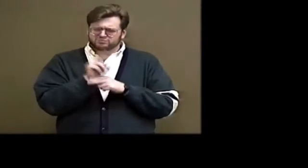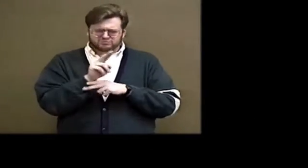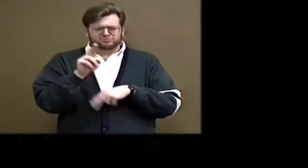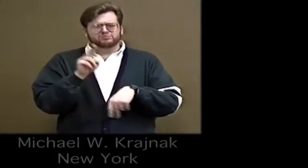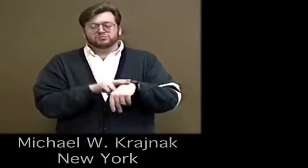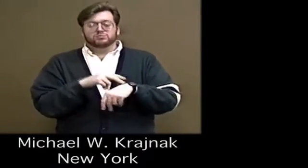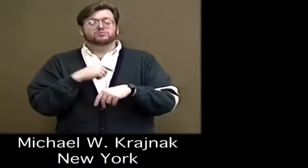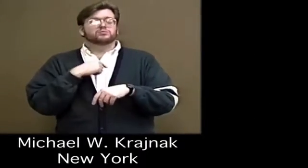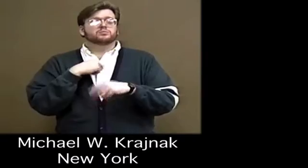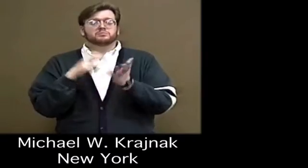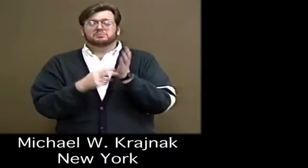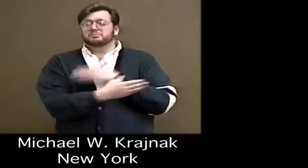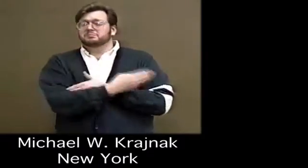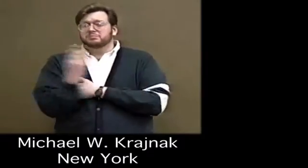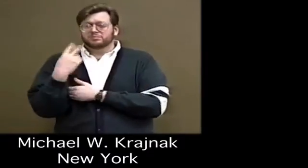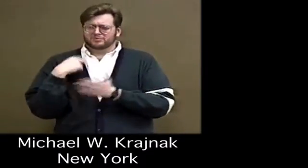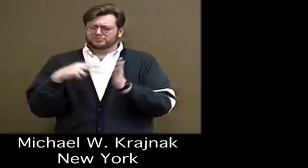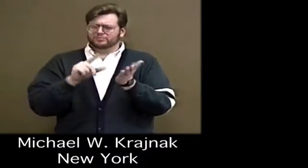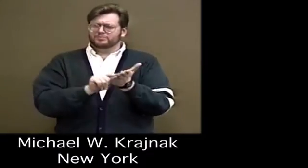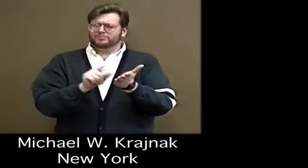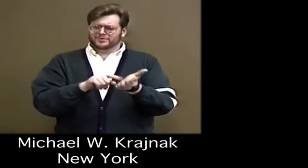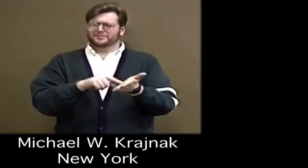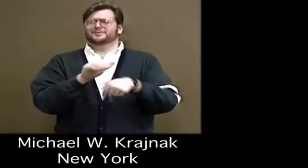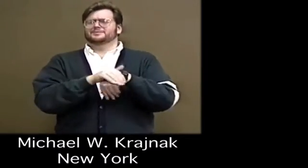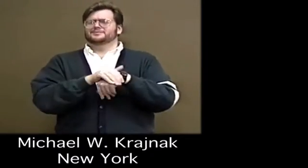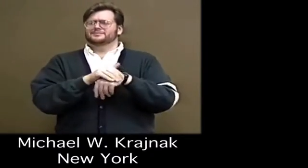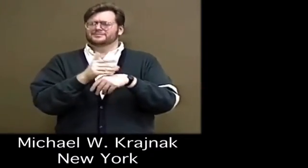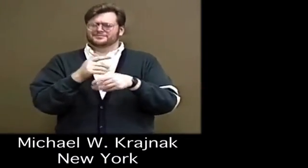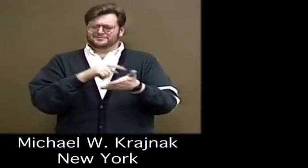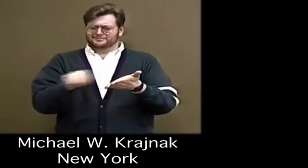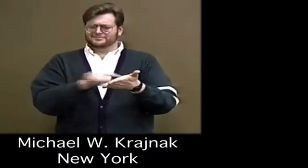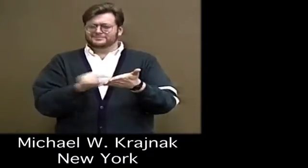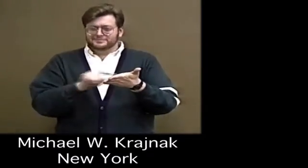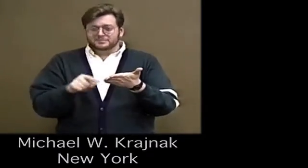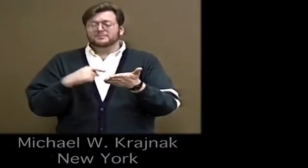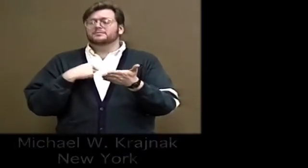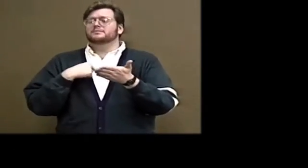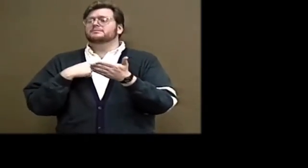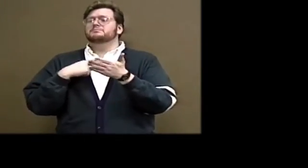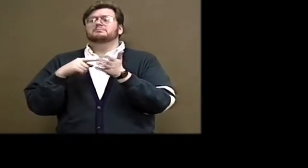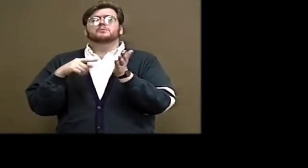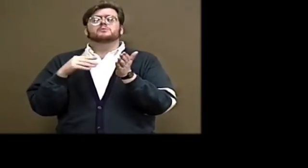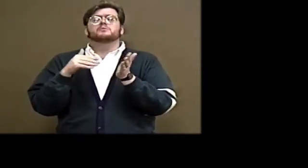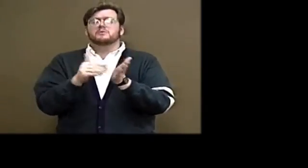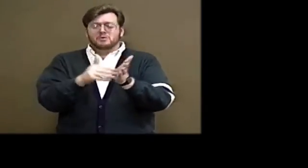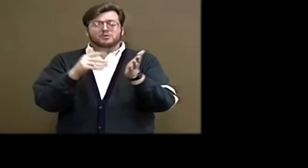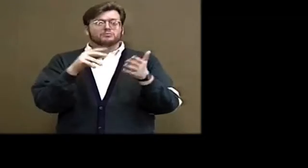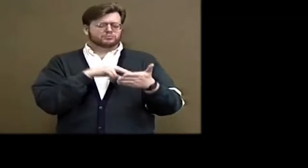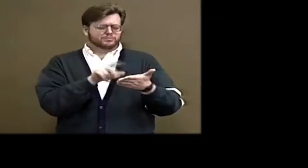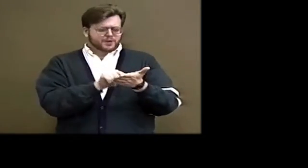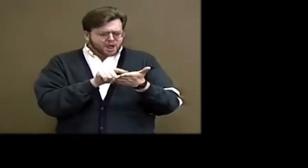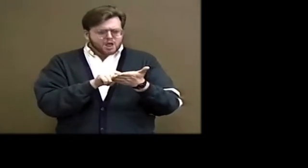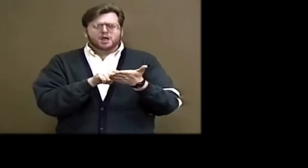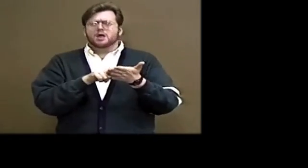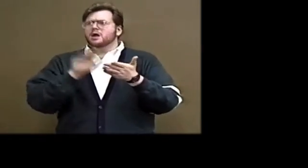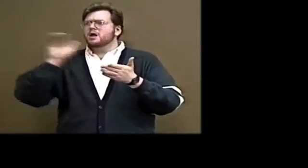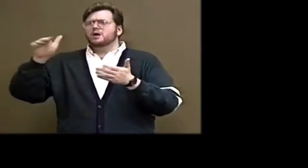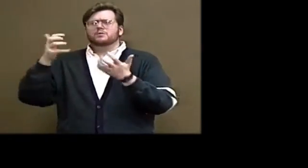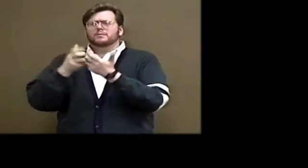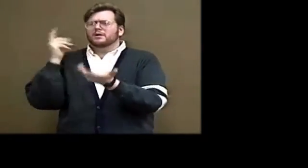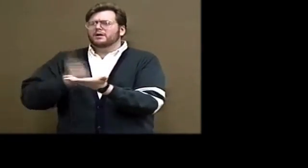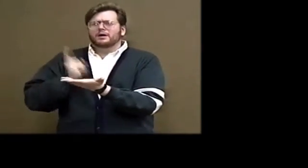Normally, I would start every morning by reading the newspaper, which is in written English. When I read something interesting, my roommate and I would discuss it